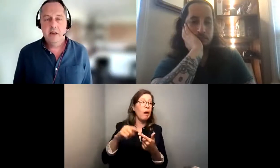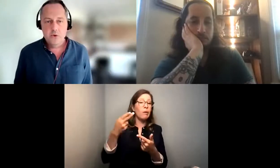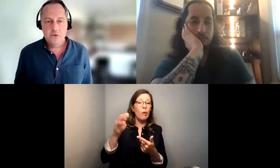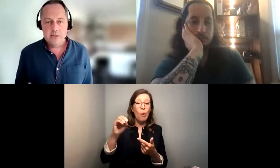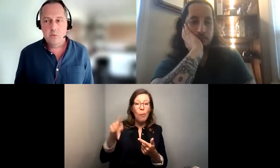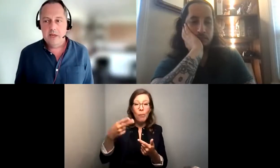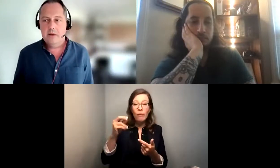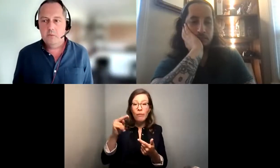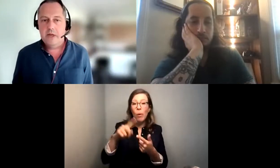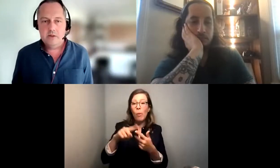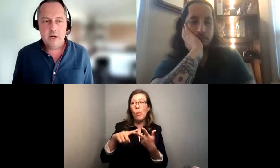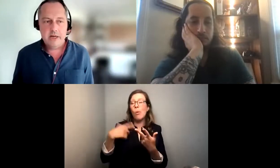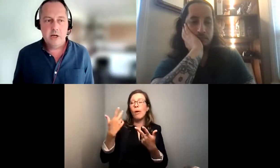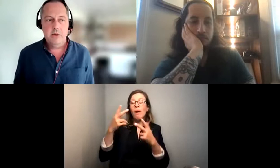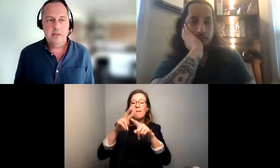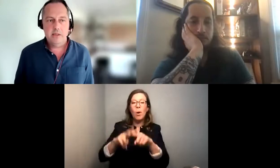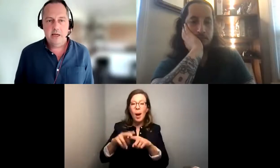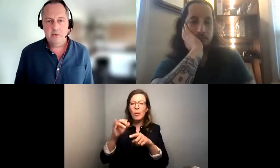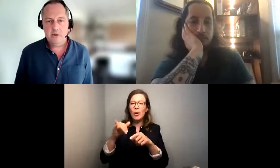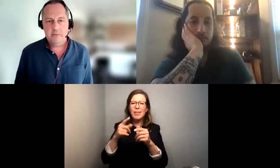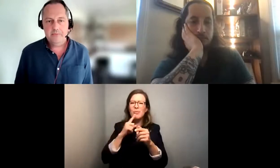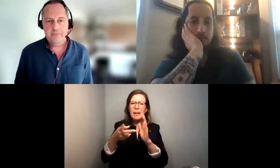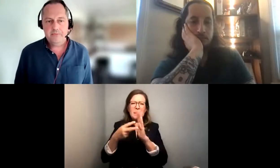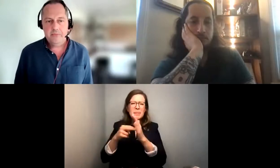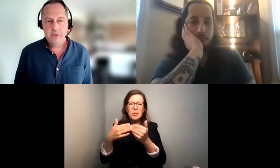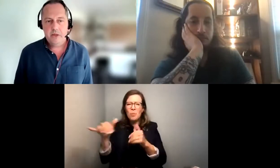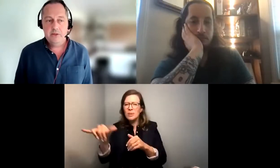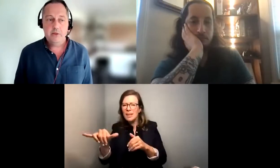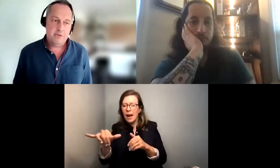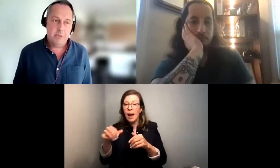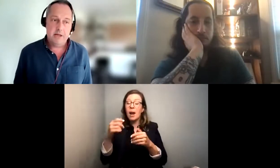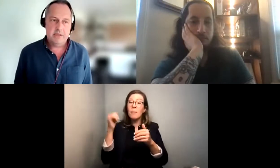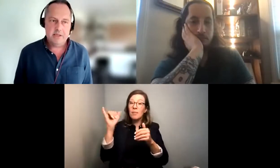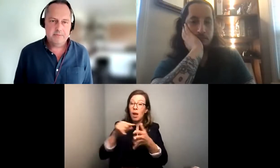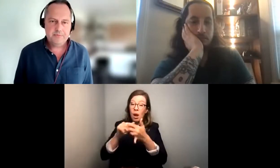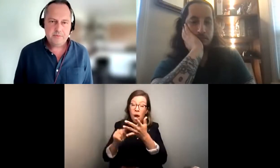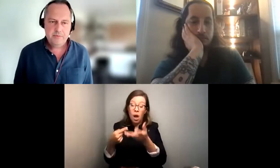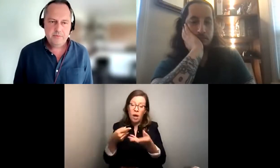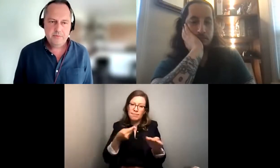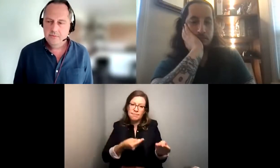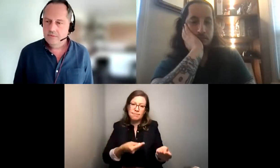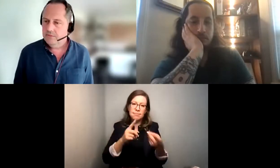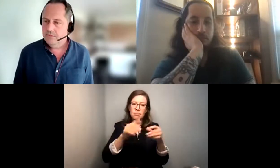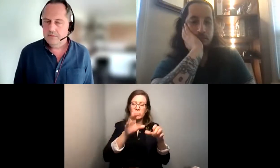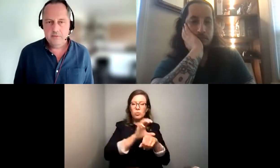thing are all things that we can try and code into the network. Inductive biases.